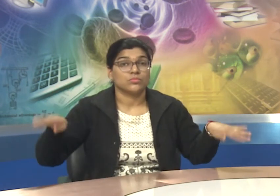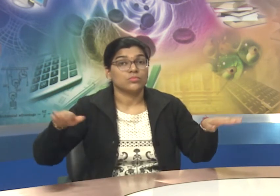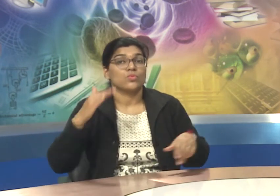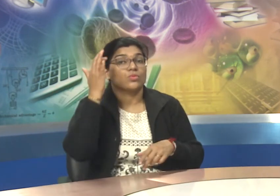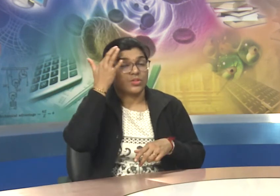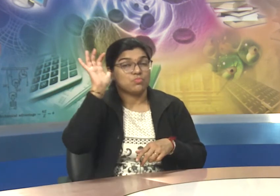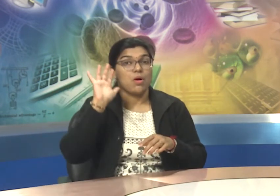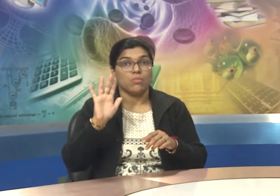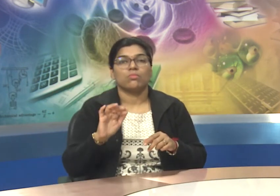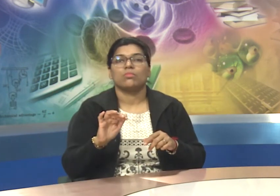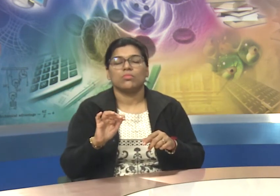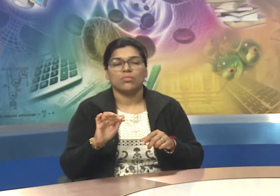It includes